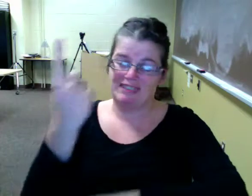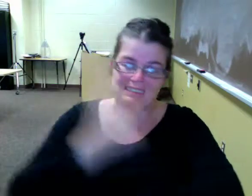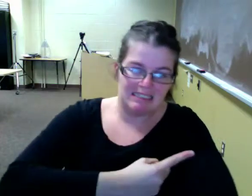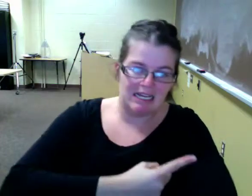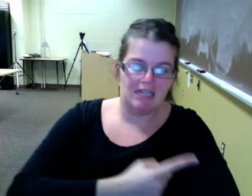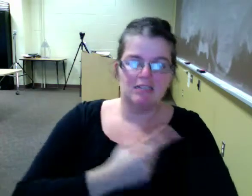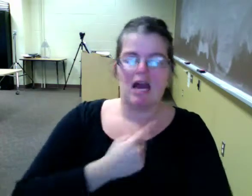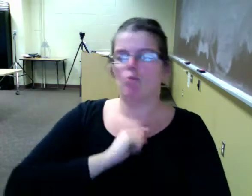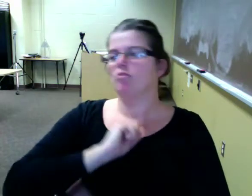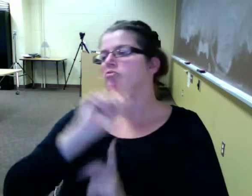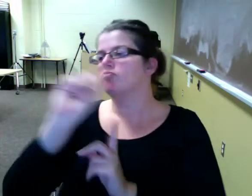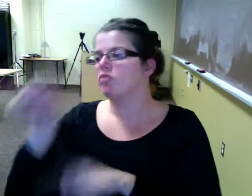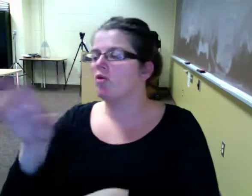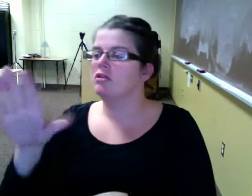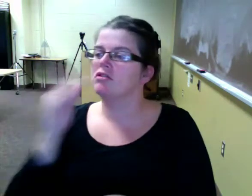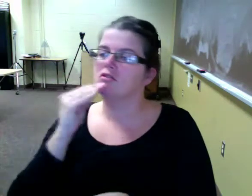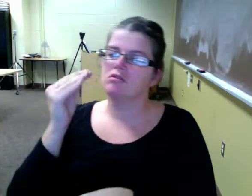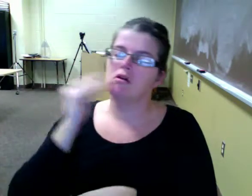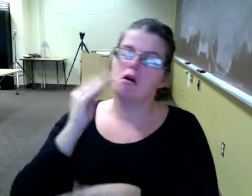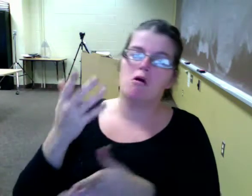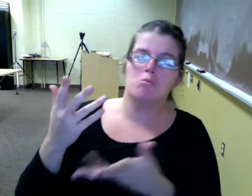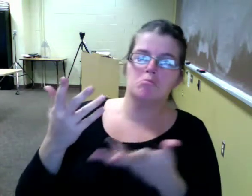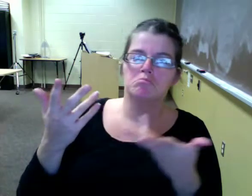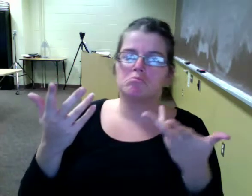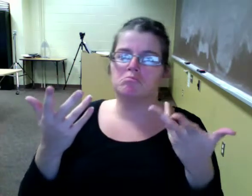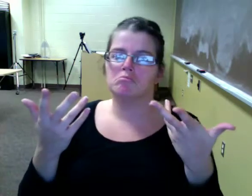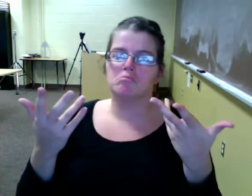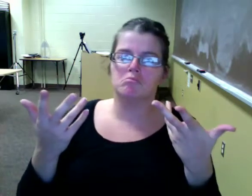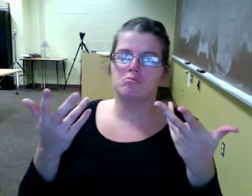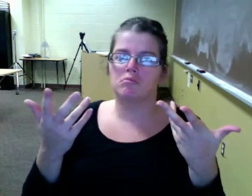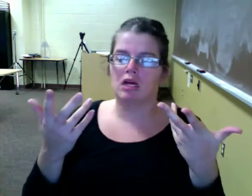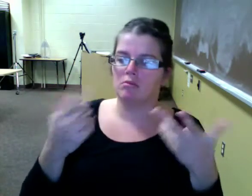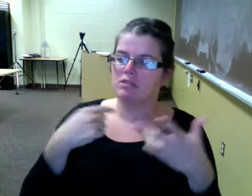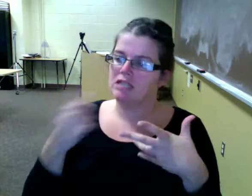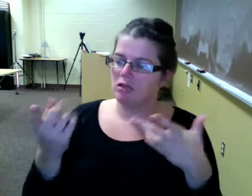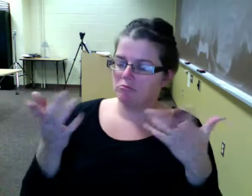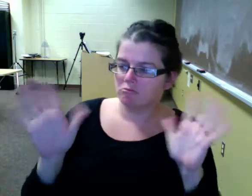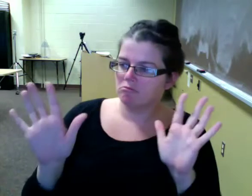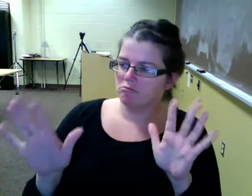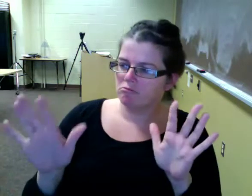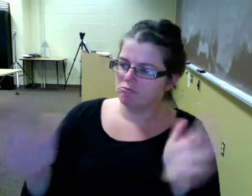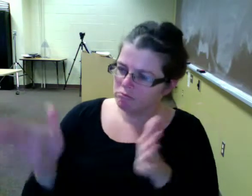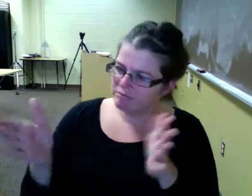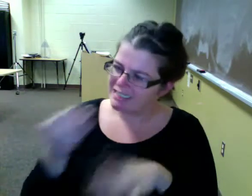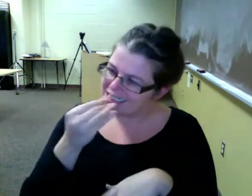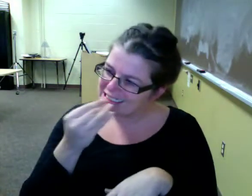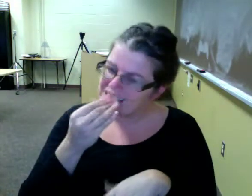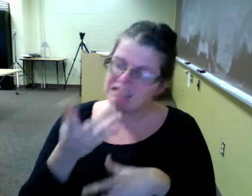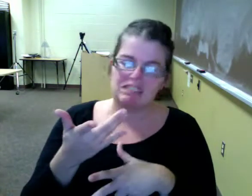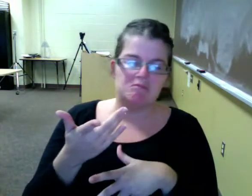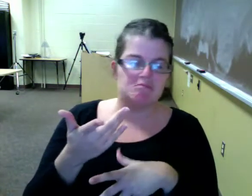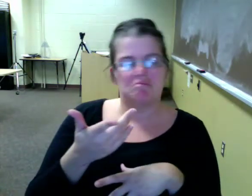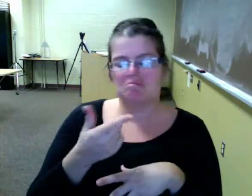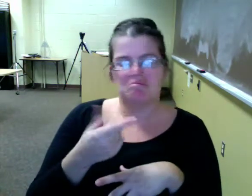see Danny and encourage him, and he'd say, well, I need to fast a little bit more. After